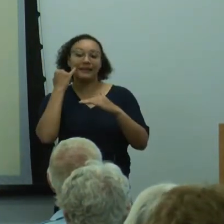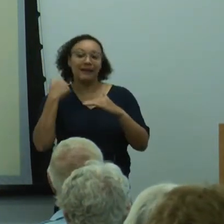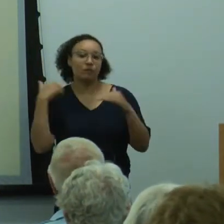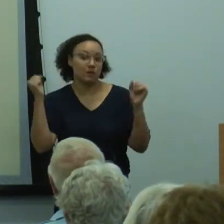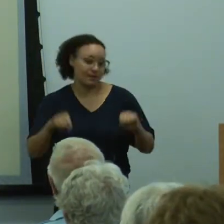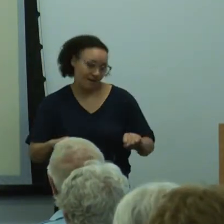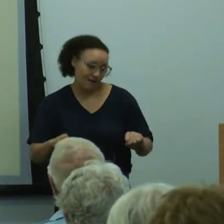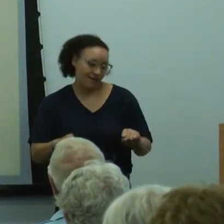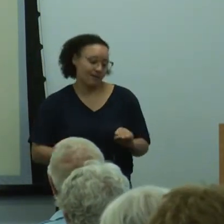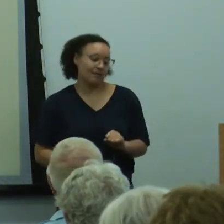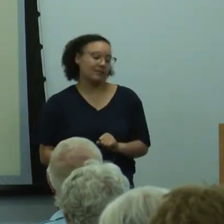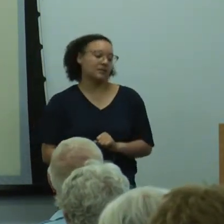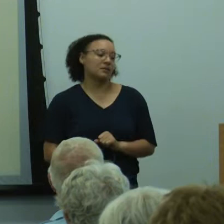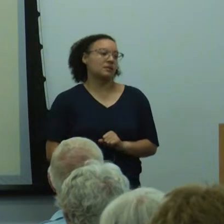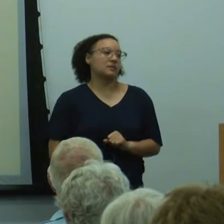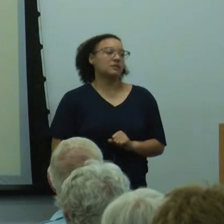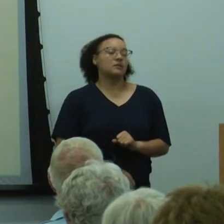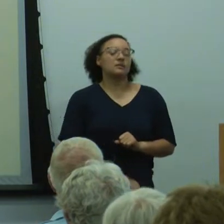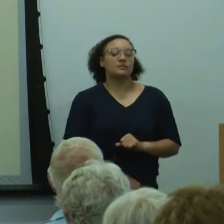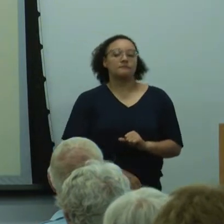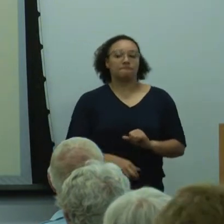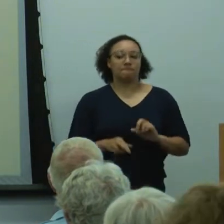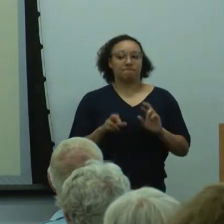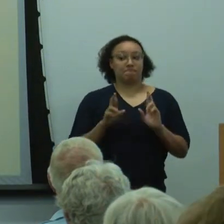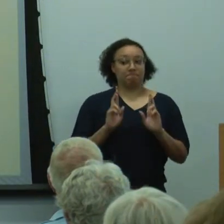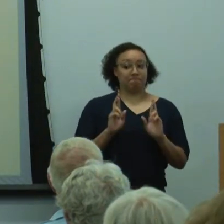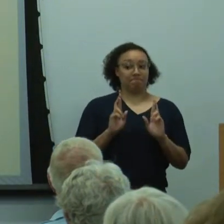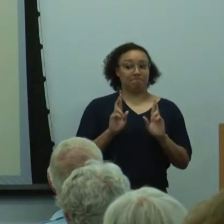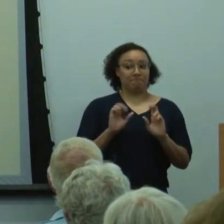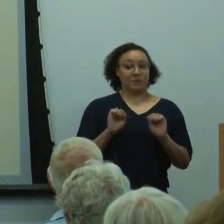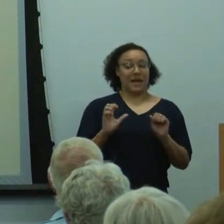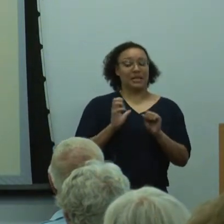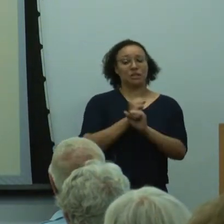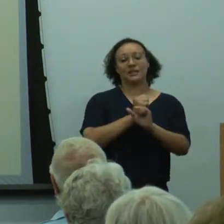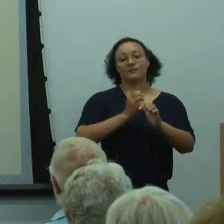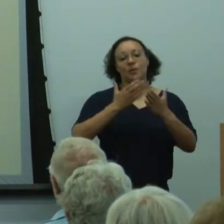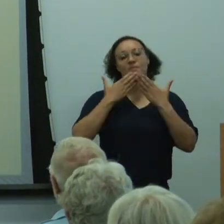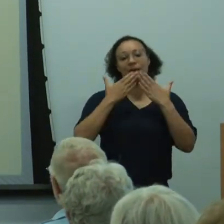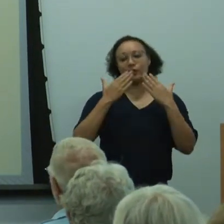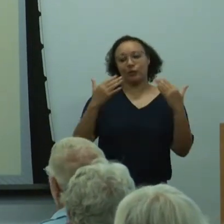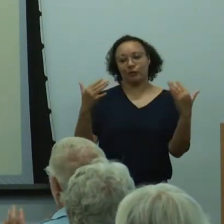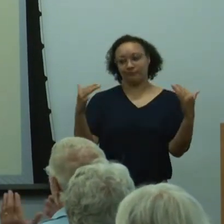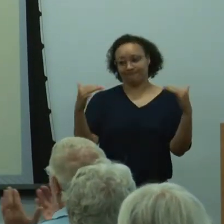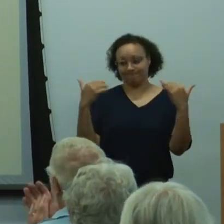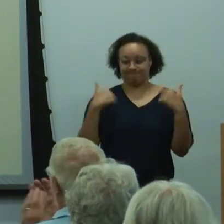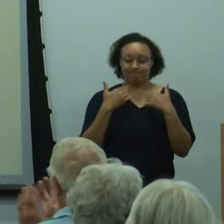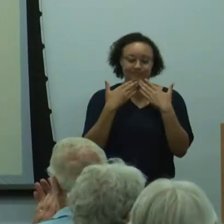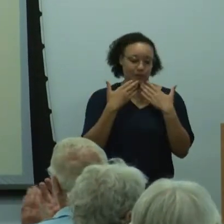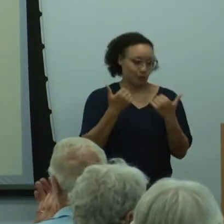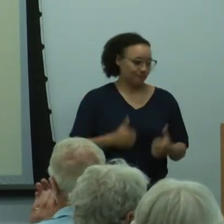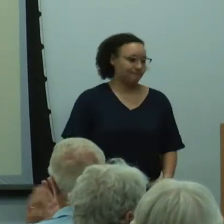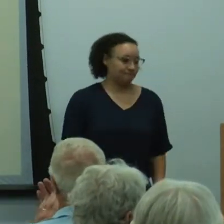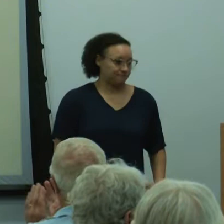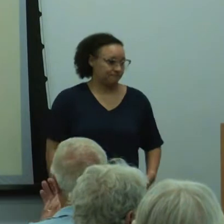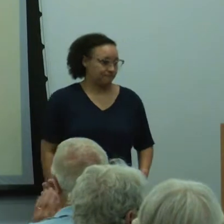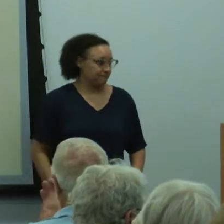So let's hope we can do it. So thank you very much.